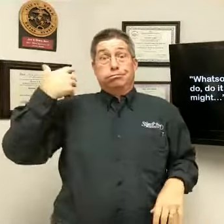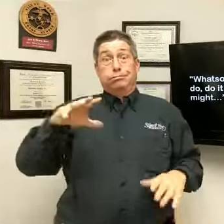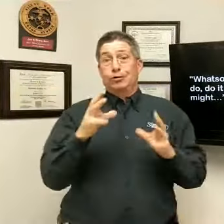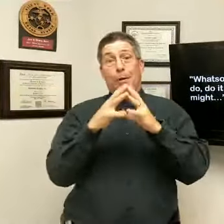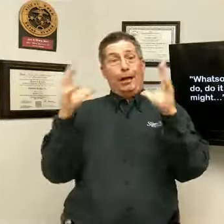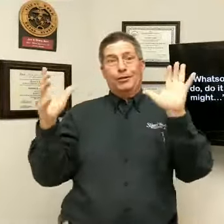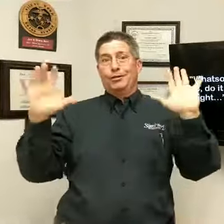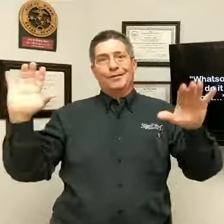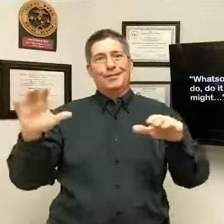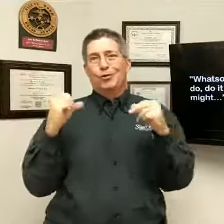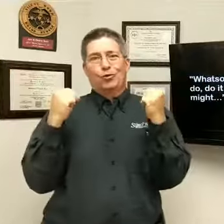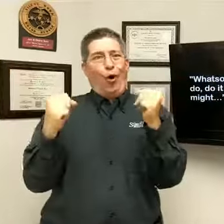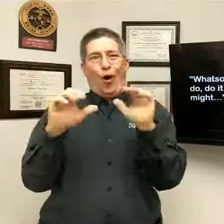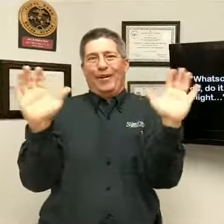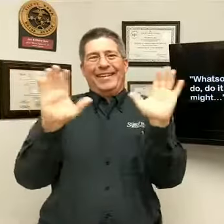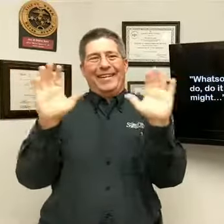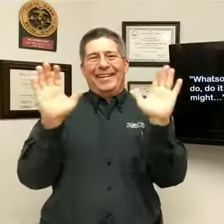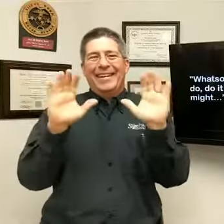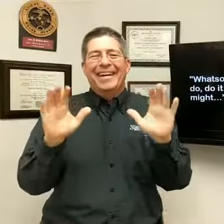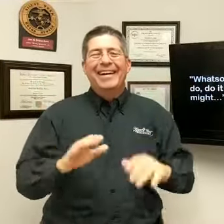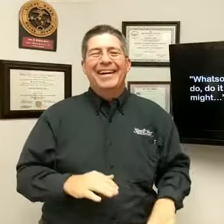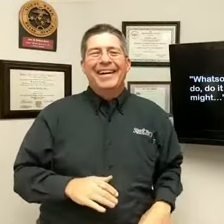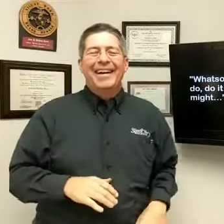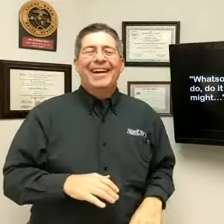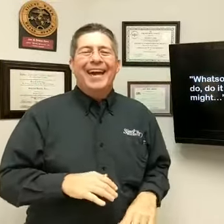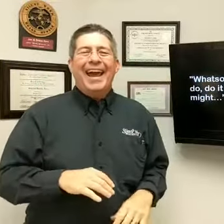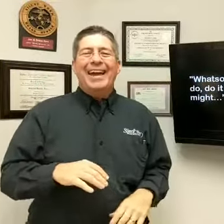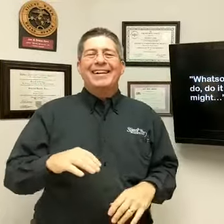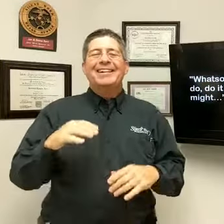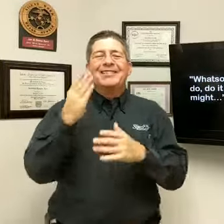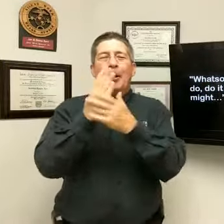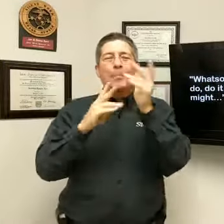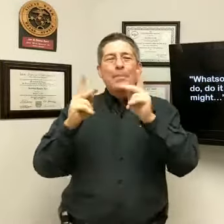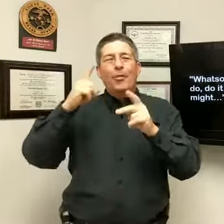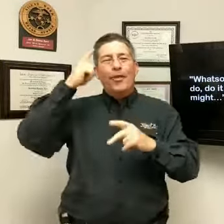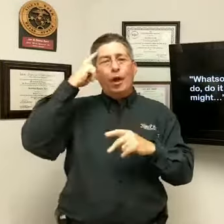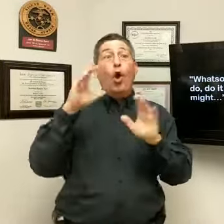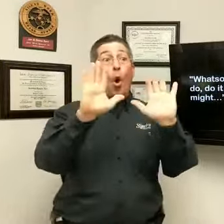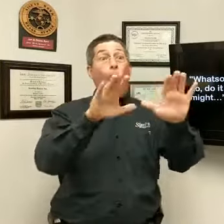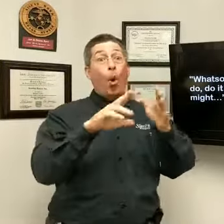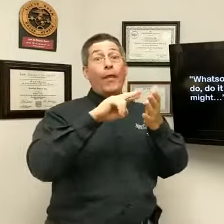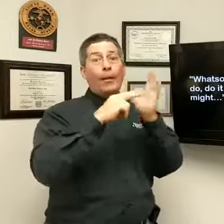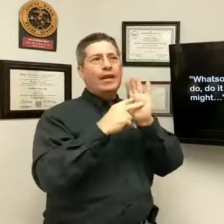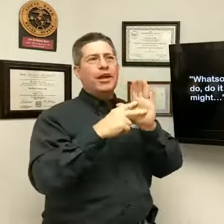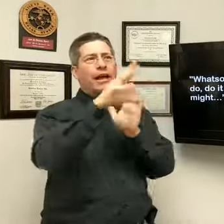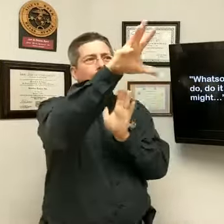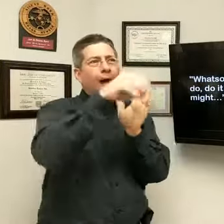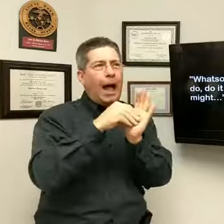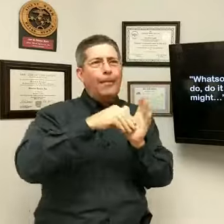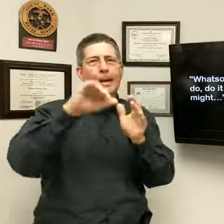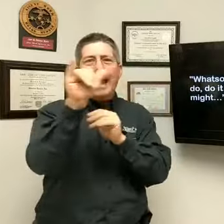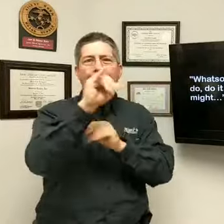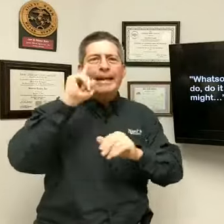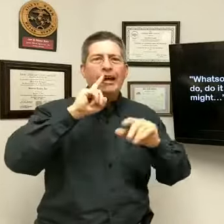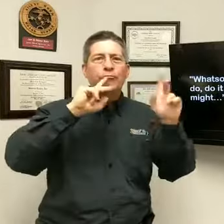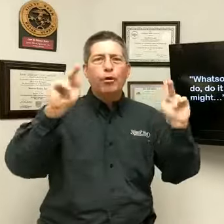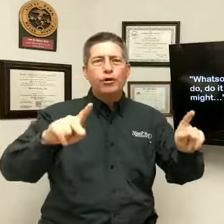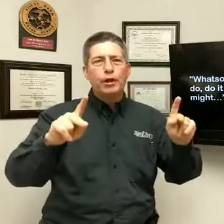Too much, too strong. And some people think, that means I need to copy like a deaf person, a